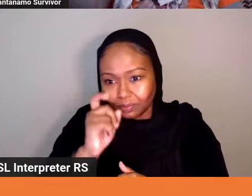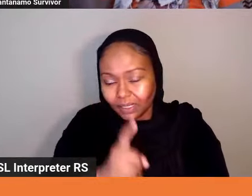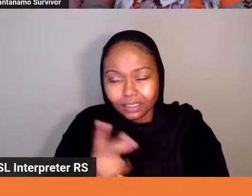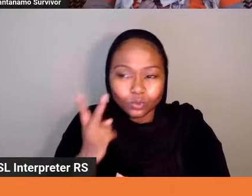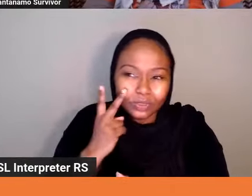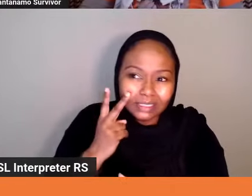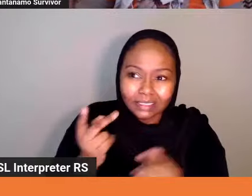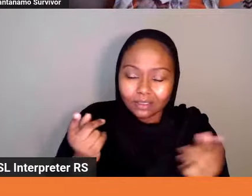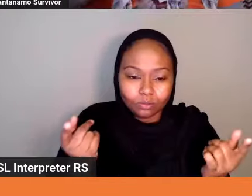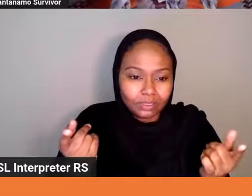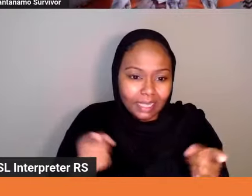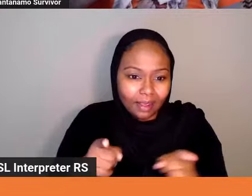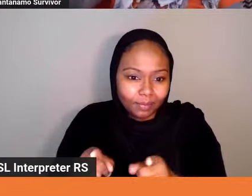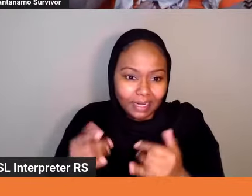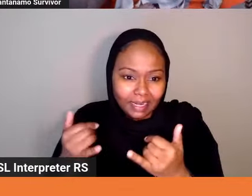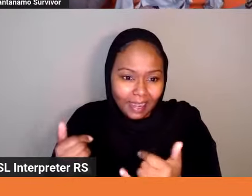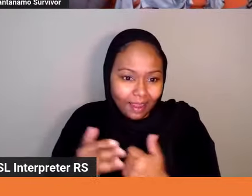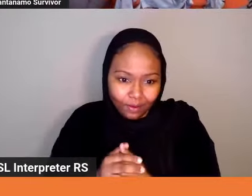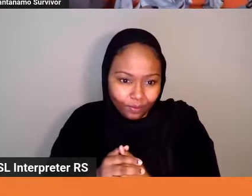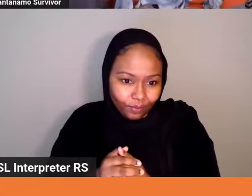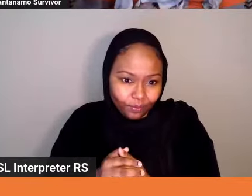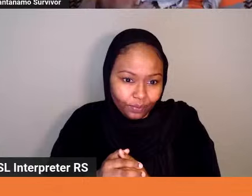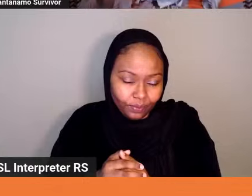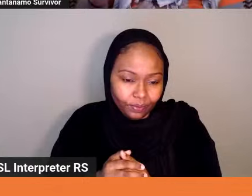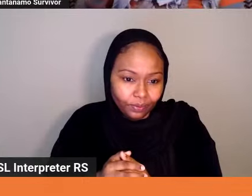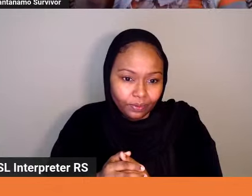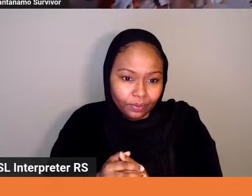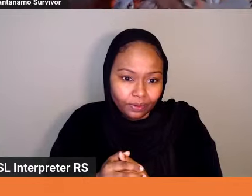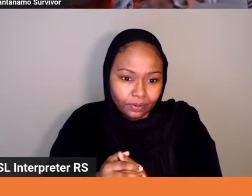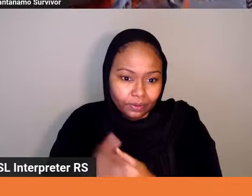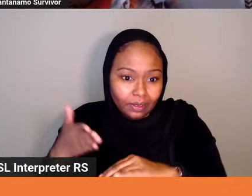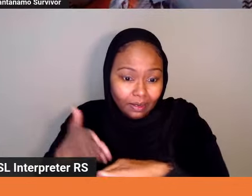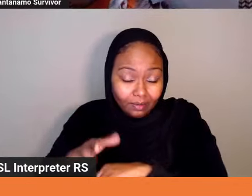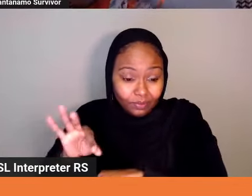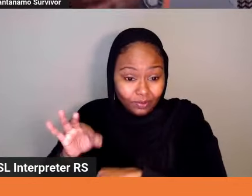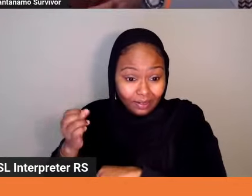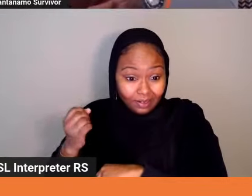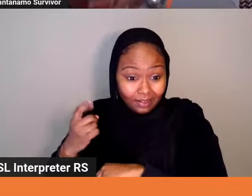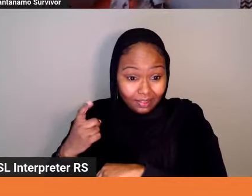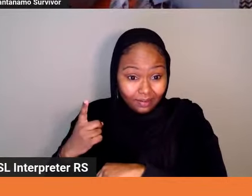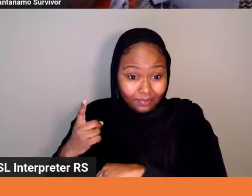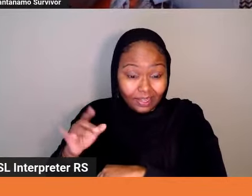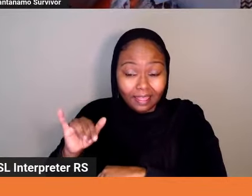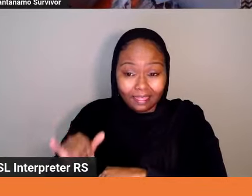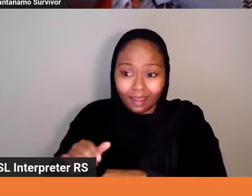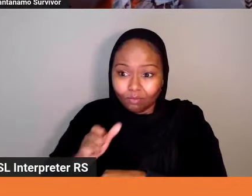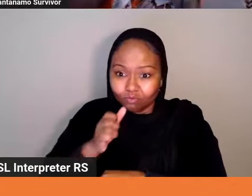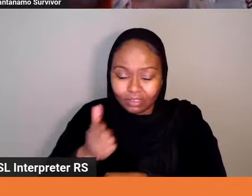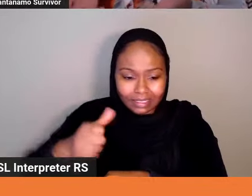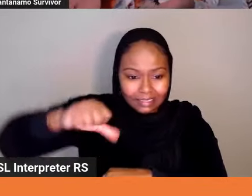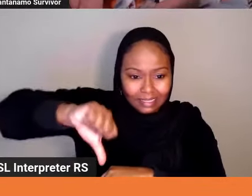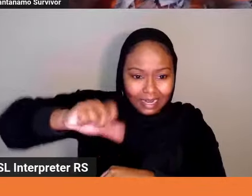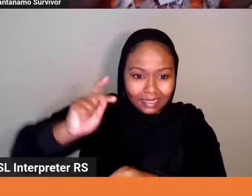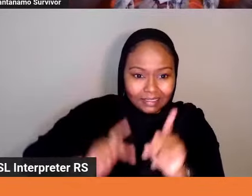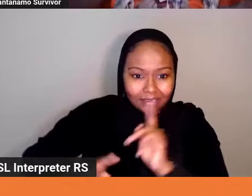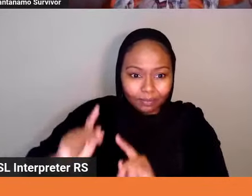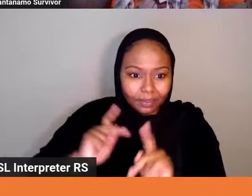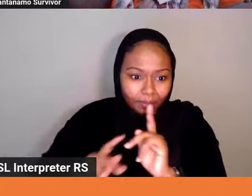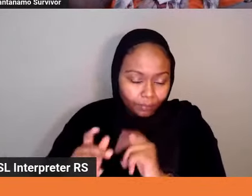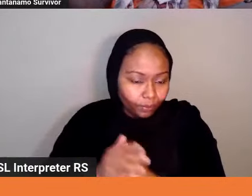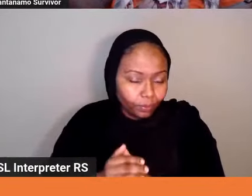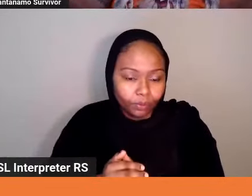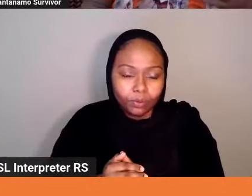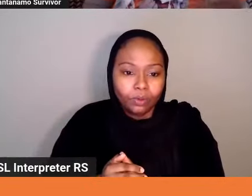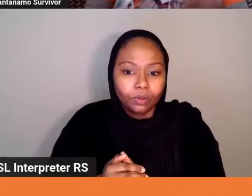what happened now in Gaza, what happened after 9/11, first of all, they demonize the people, terrorists, the worst of the worst, as they said about us